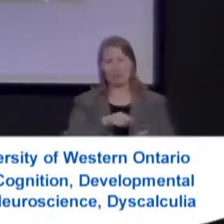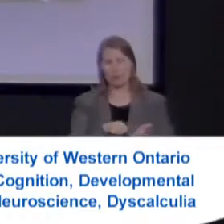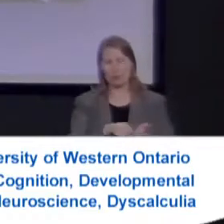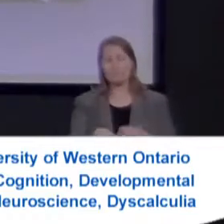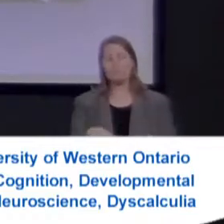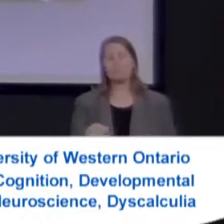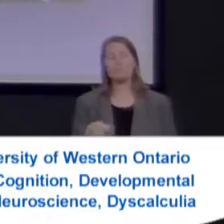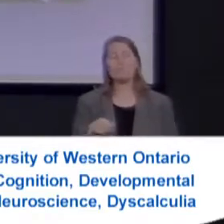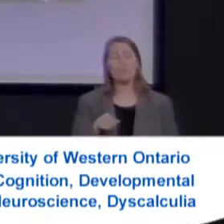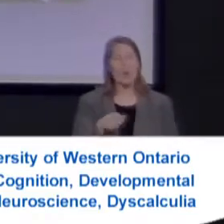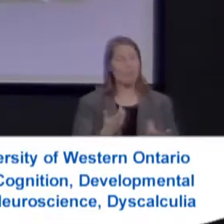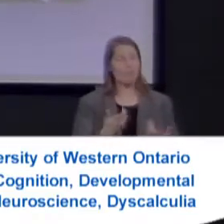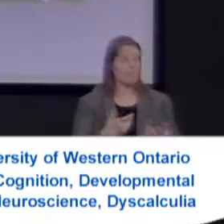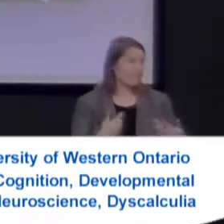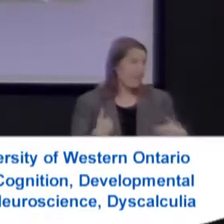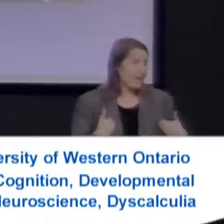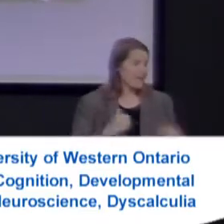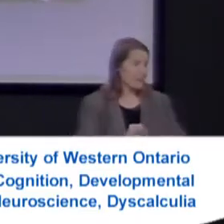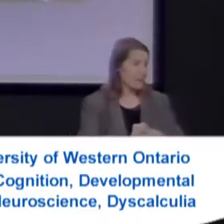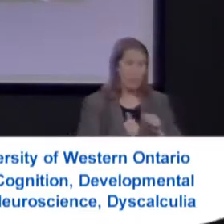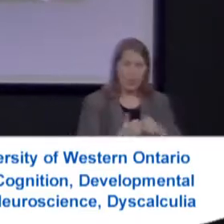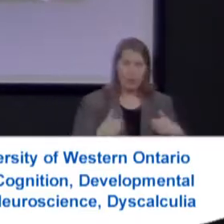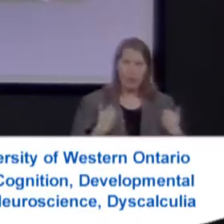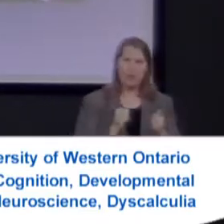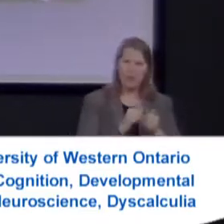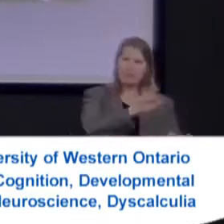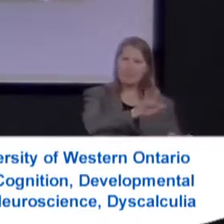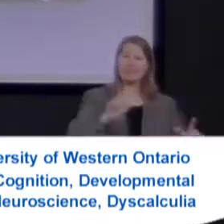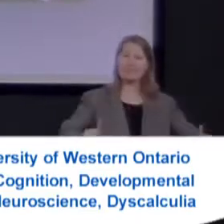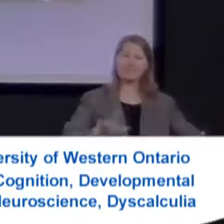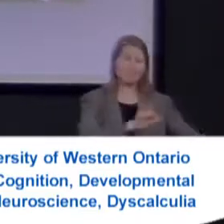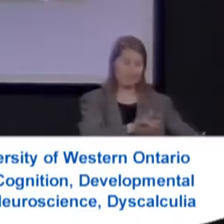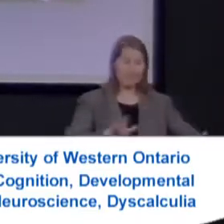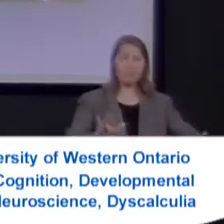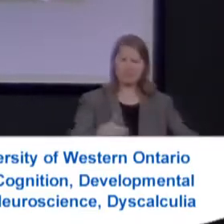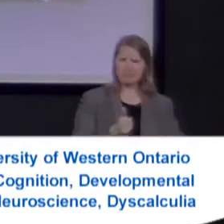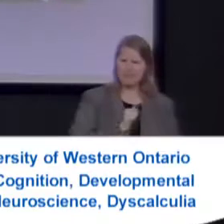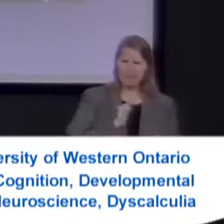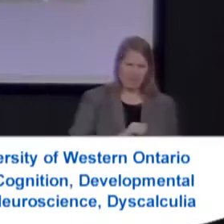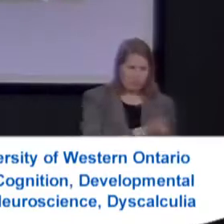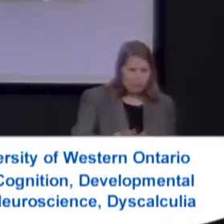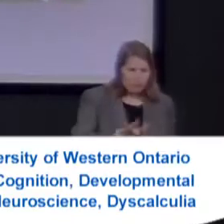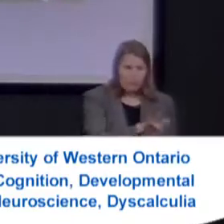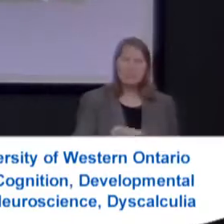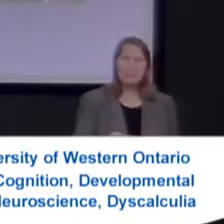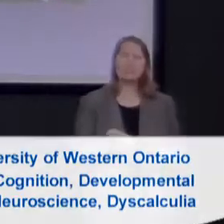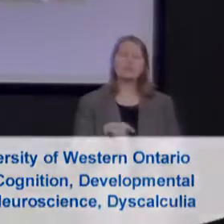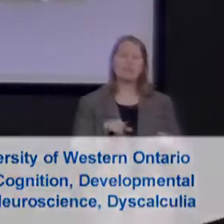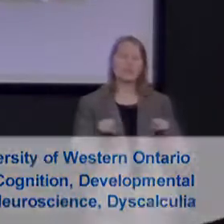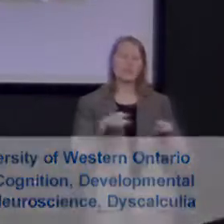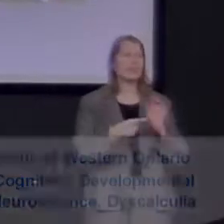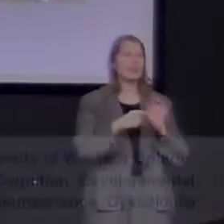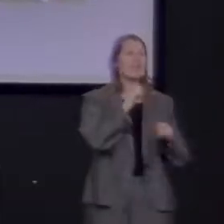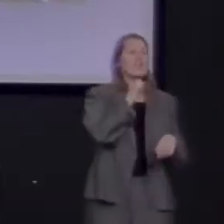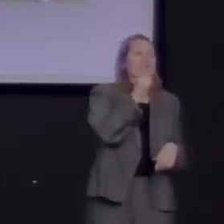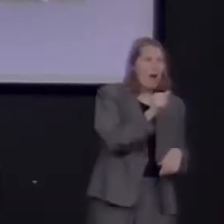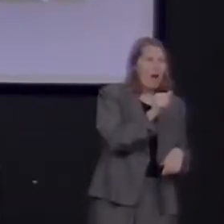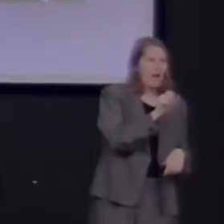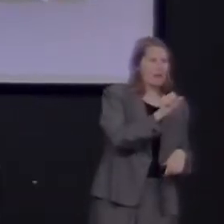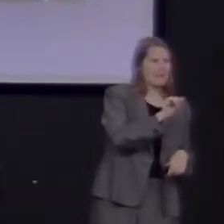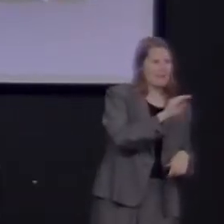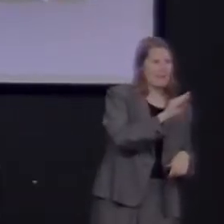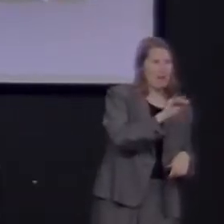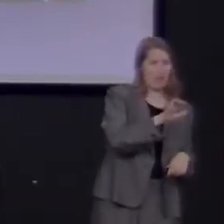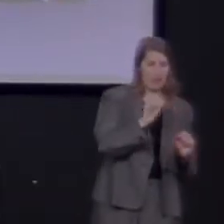they did is they trained monkeys on a touch screen to discriminate between, again, non-symbolic displays of